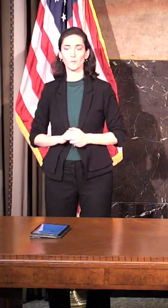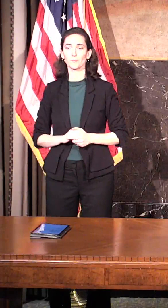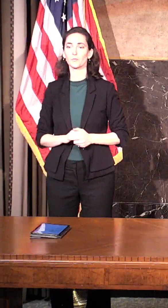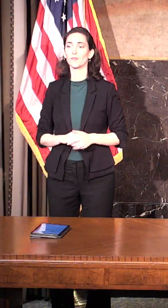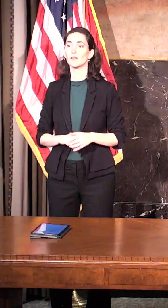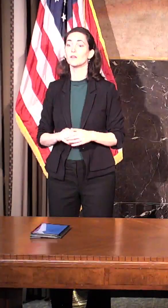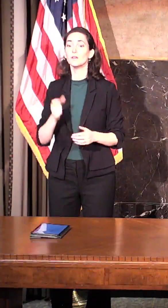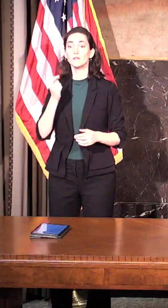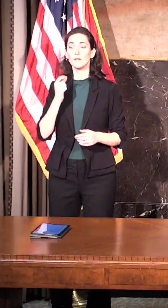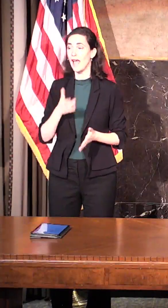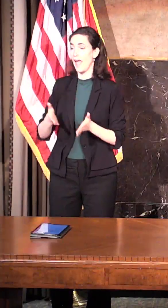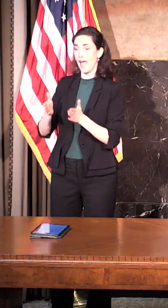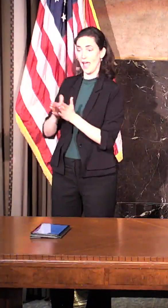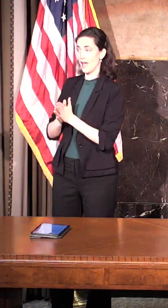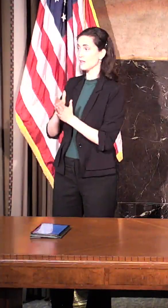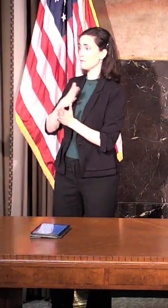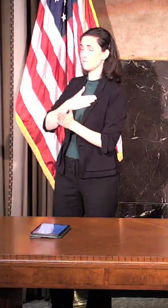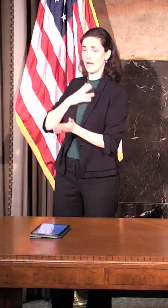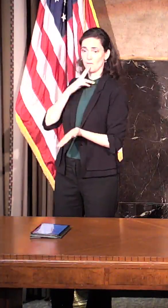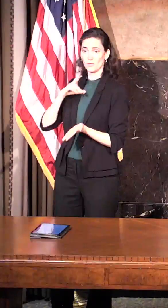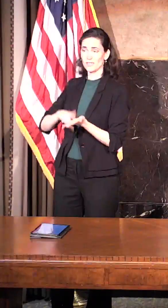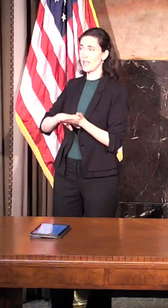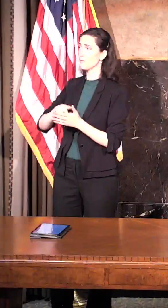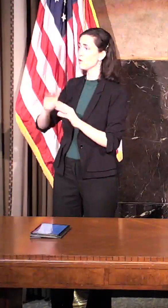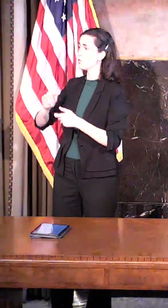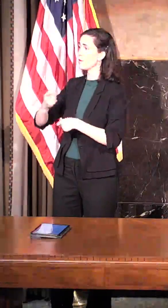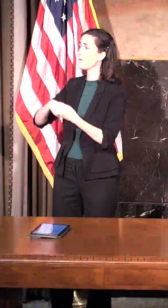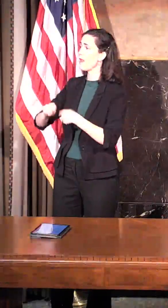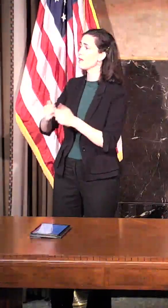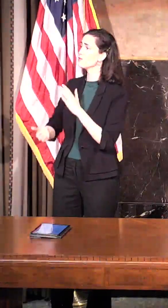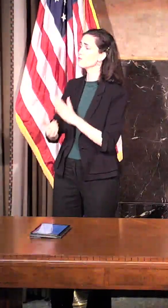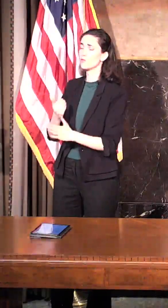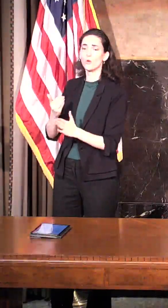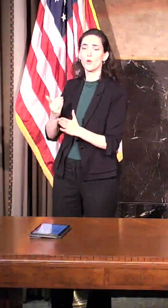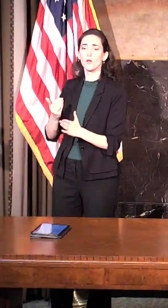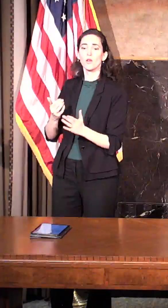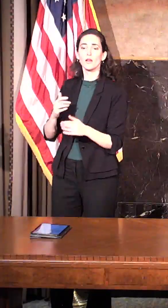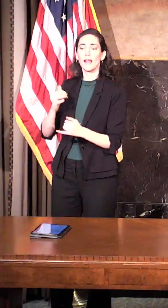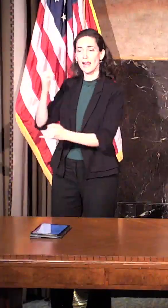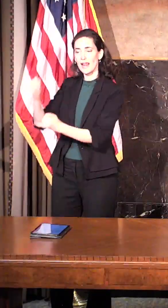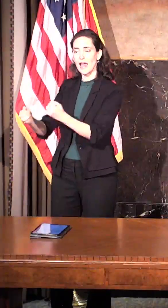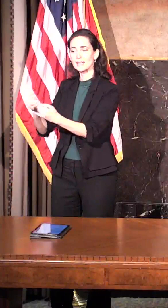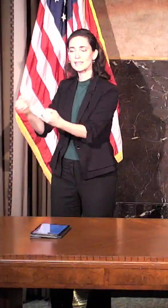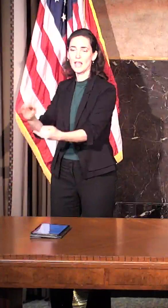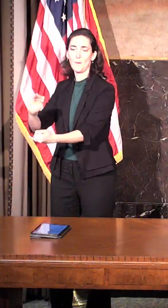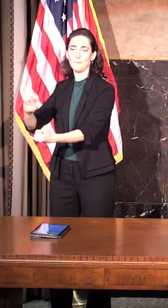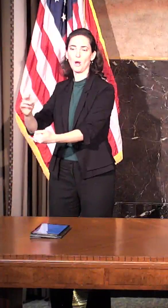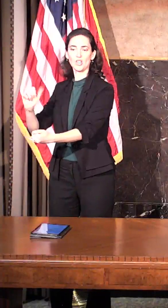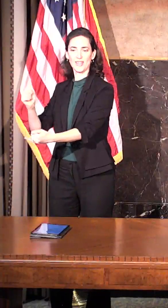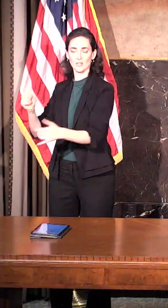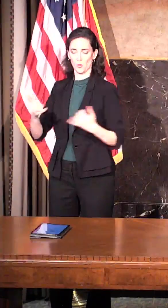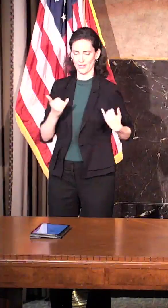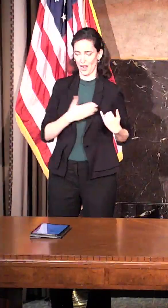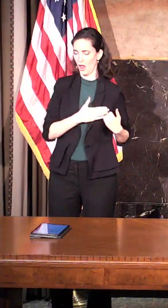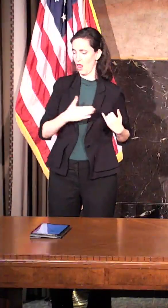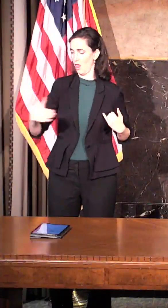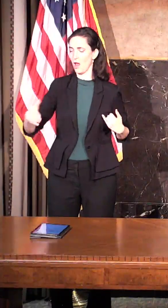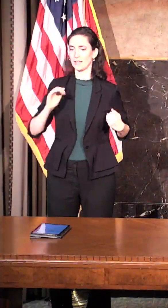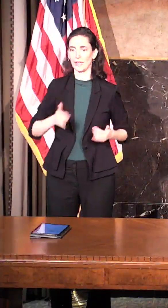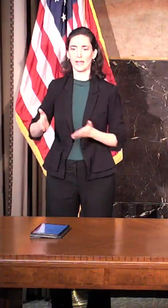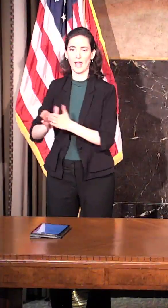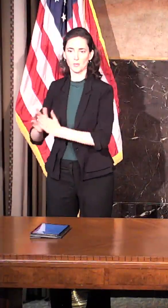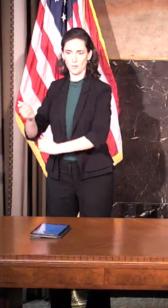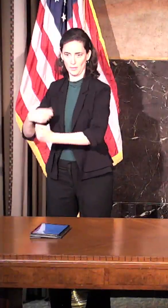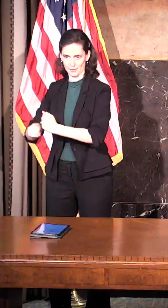request SNAP replacement benefits has been extended to March the 10th. I think I'll shift to COVID